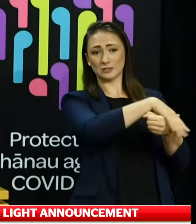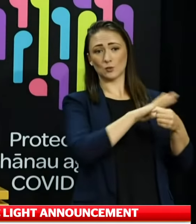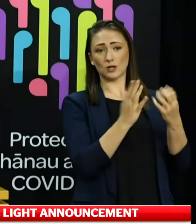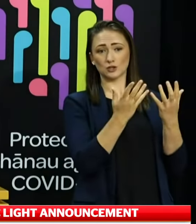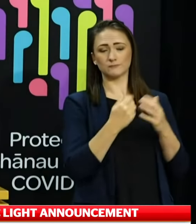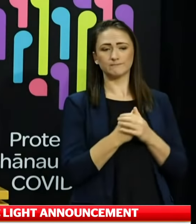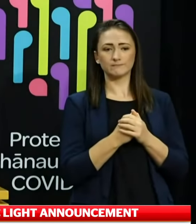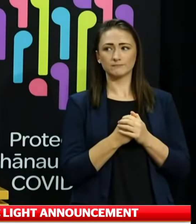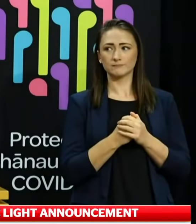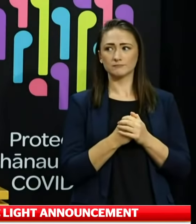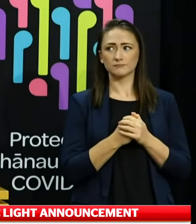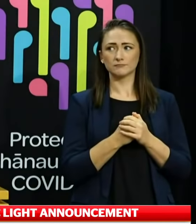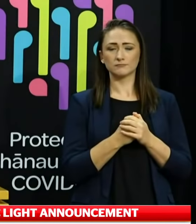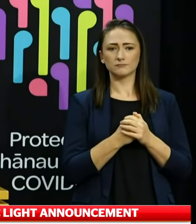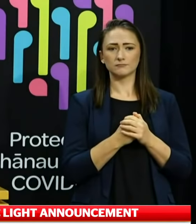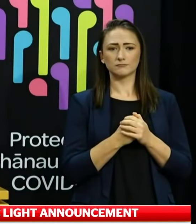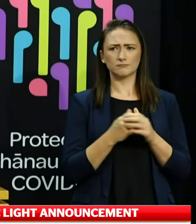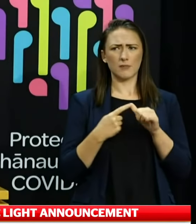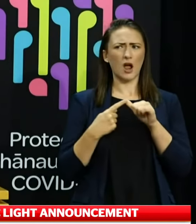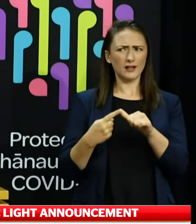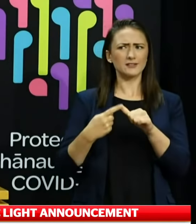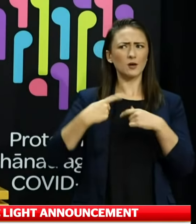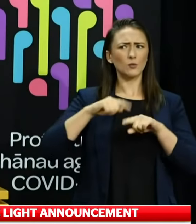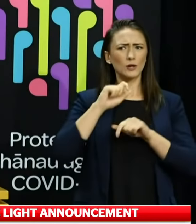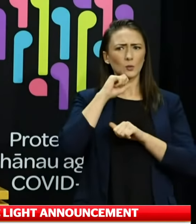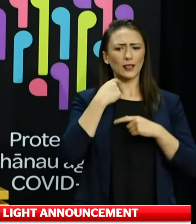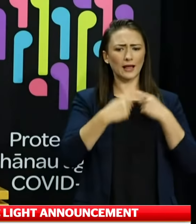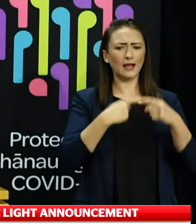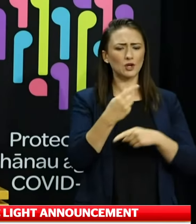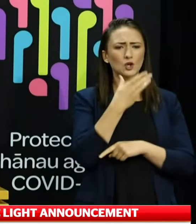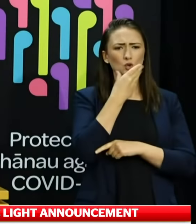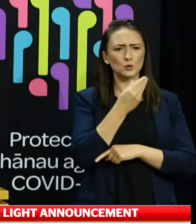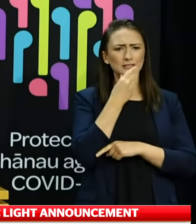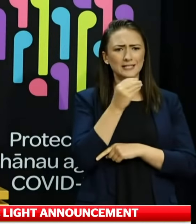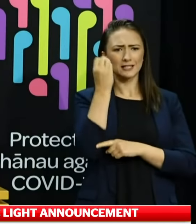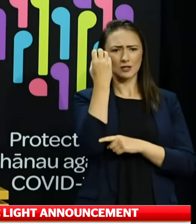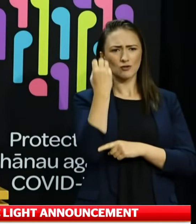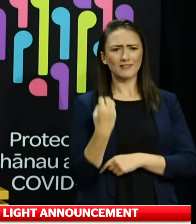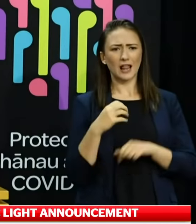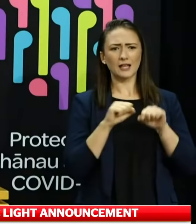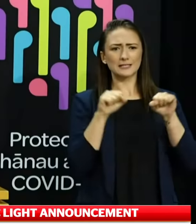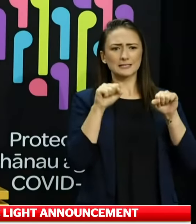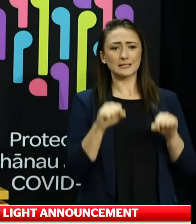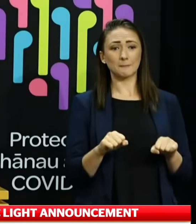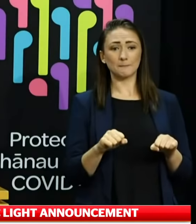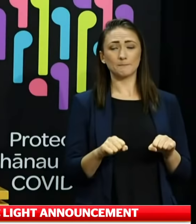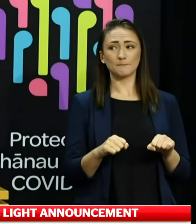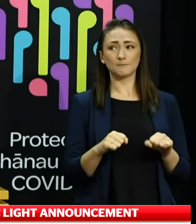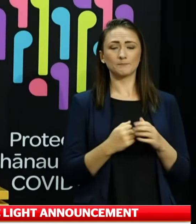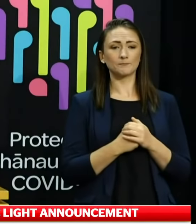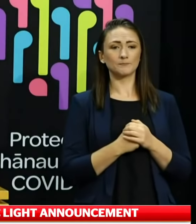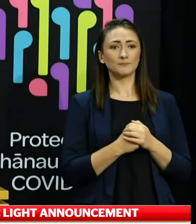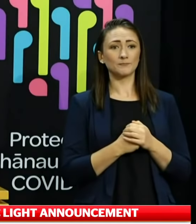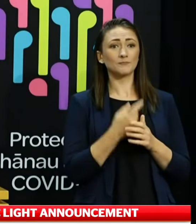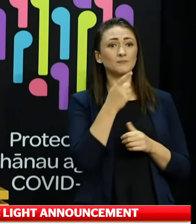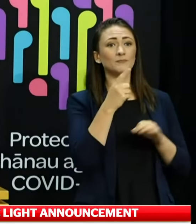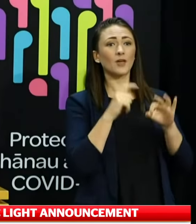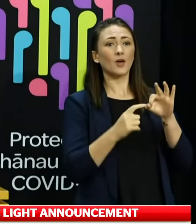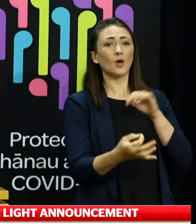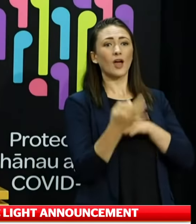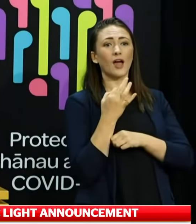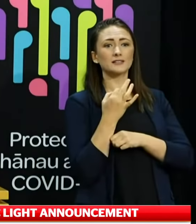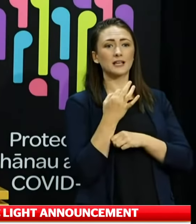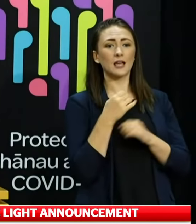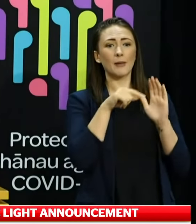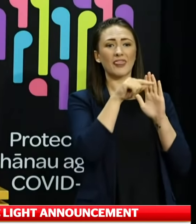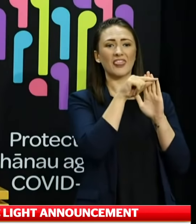Yes, we are retaining the traffic light system, yes. And sorry, I do have the updated list now, and I have refreshed my memory of them, and I was incorrect